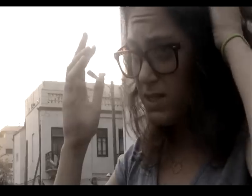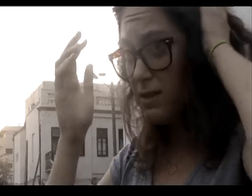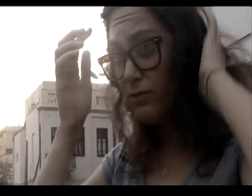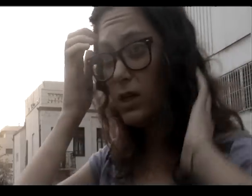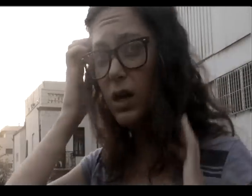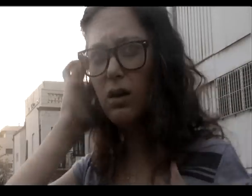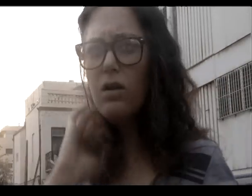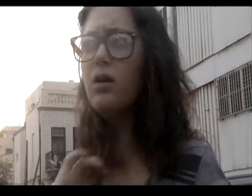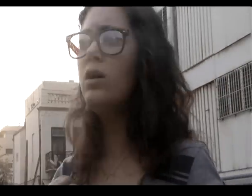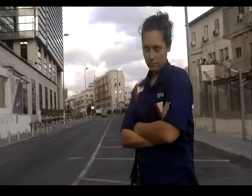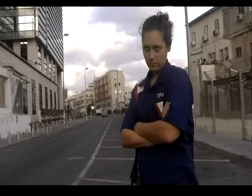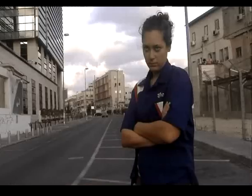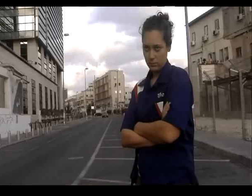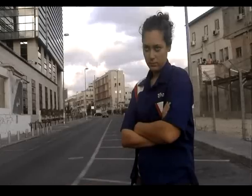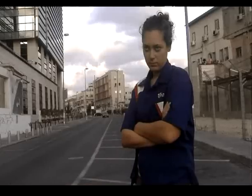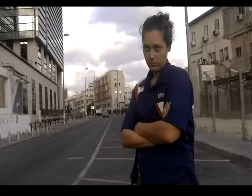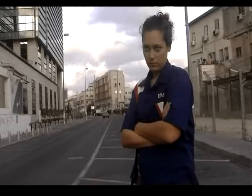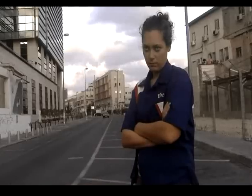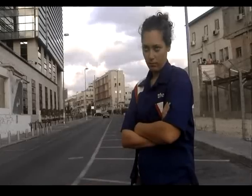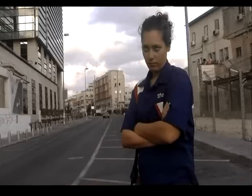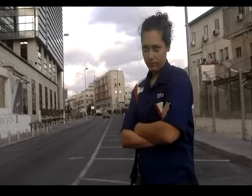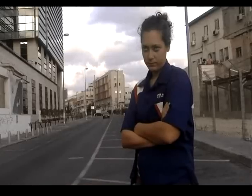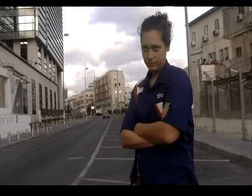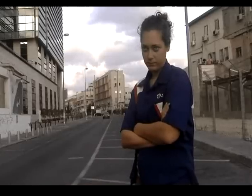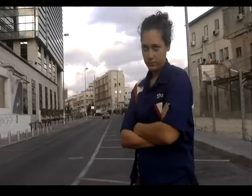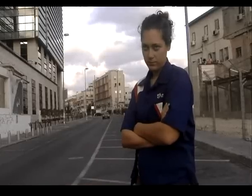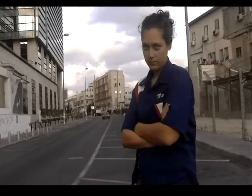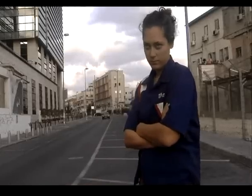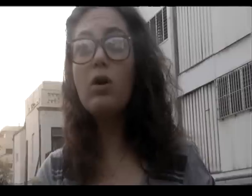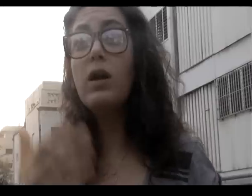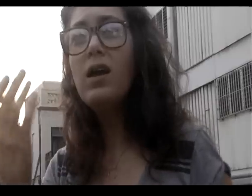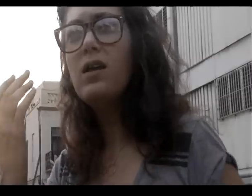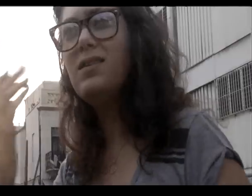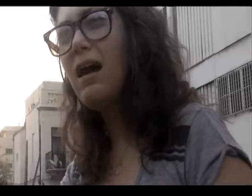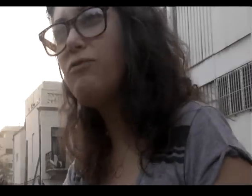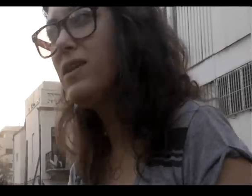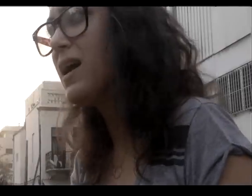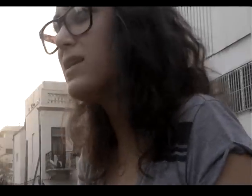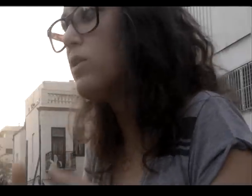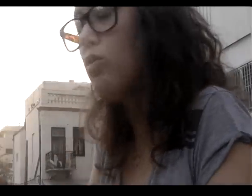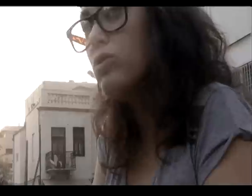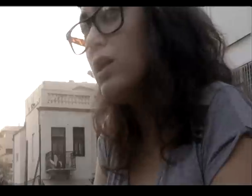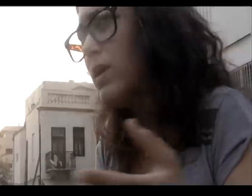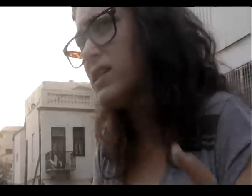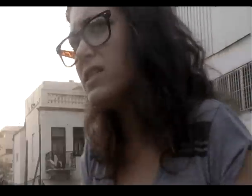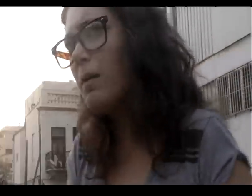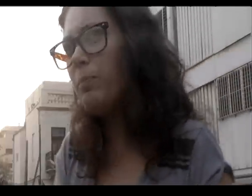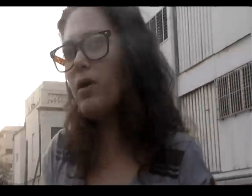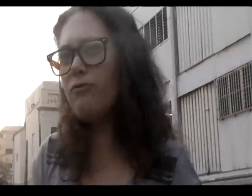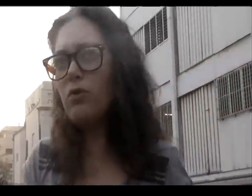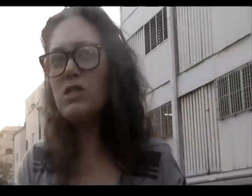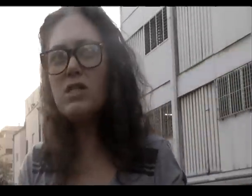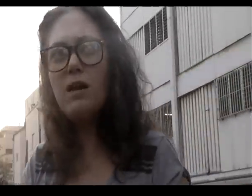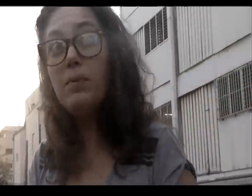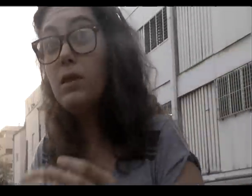festive dinner, now, tomorrow, sorry, day after the crocodile wakes up from its sleep, it